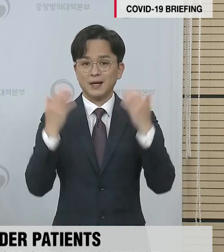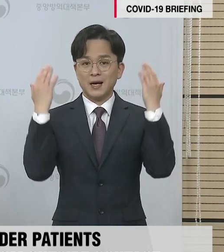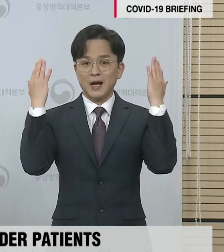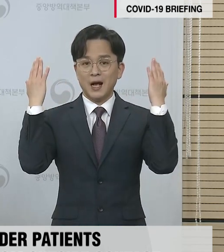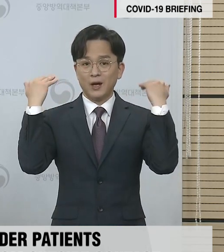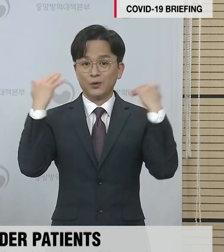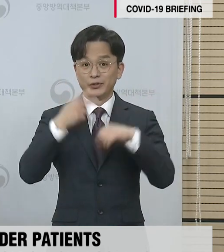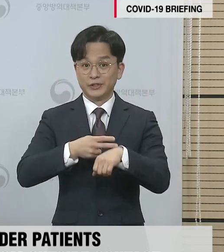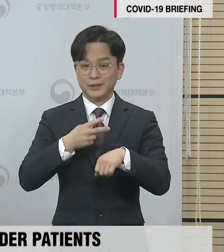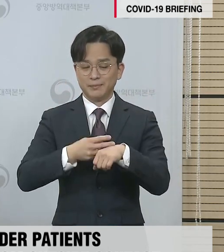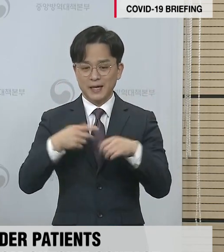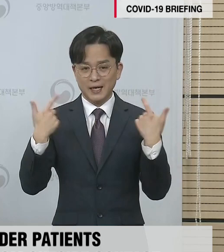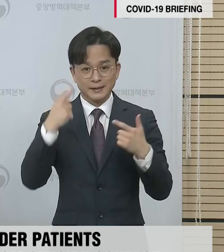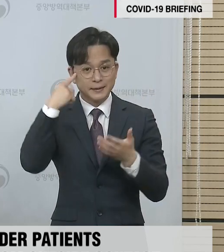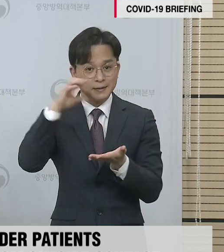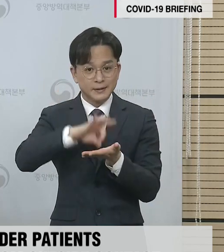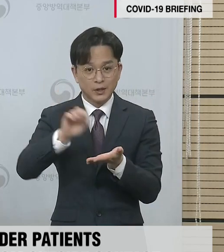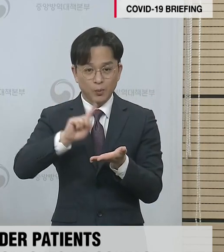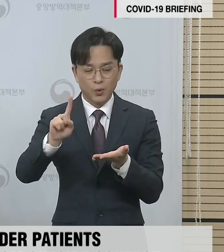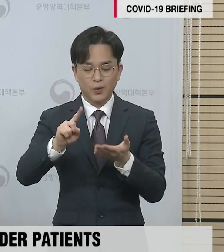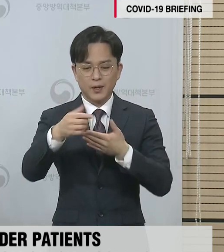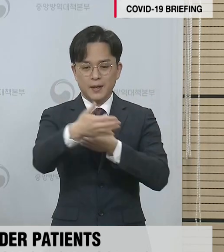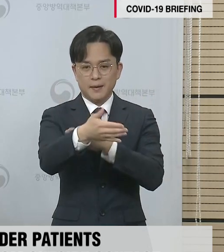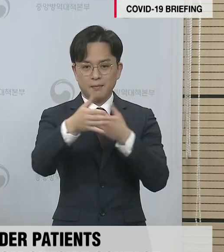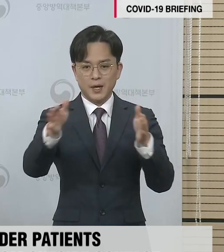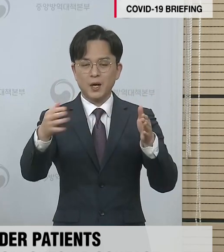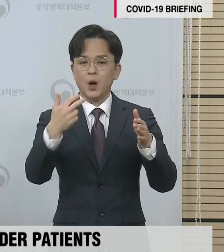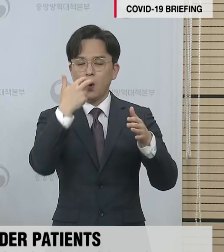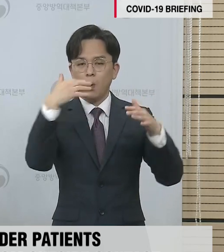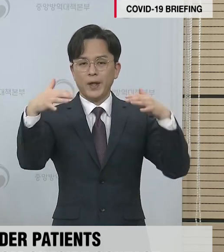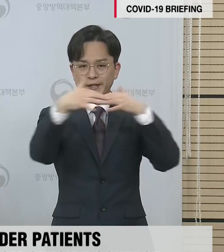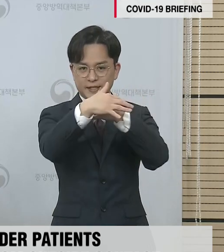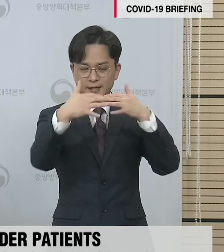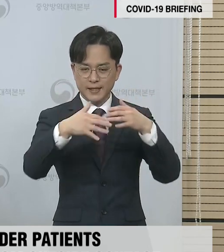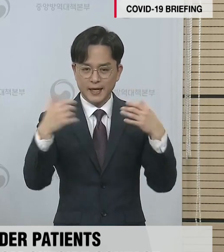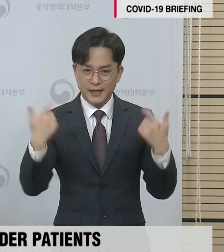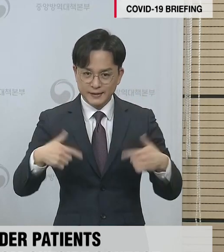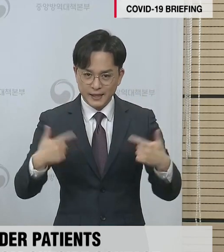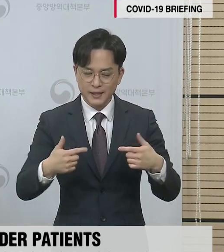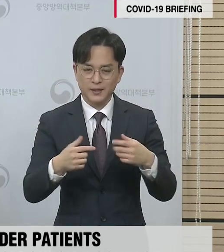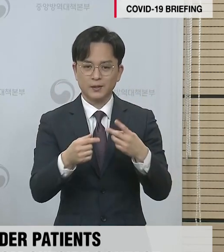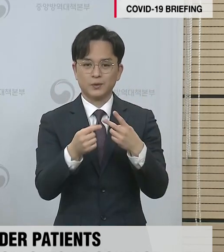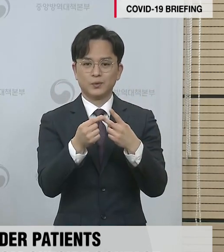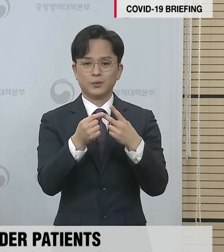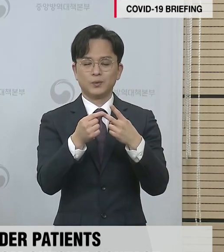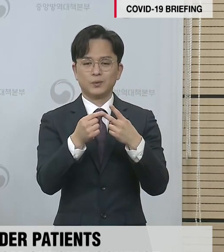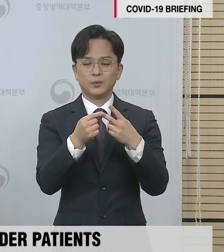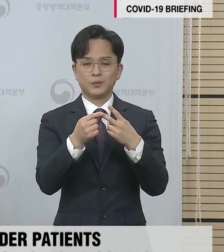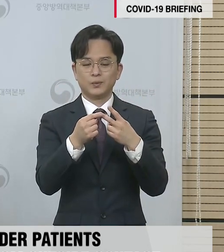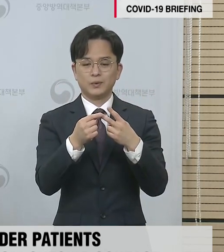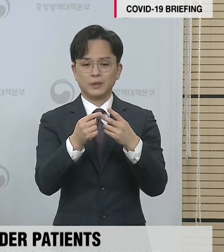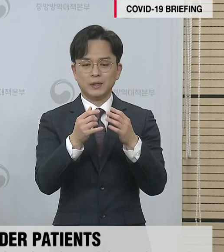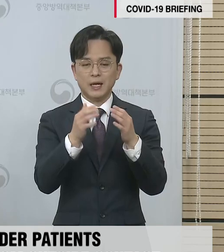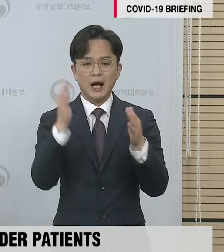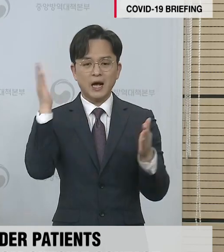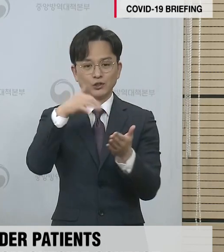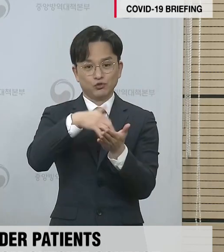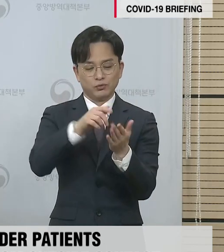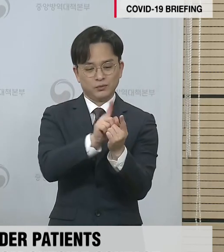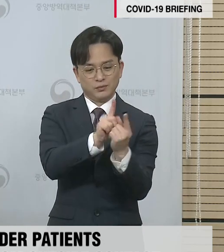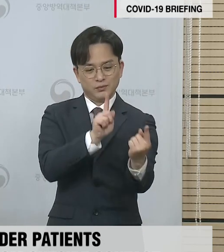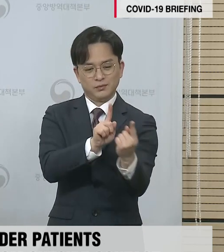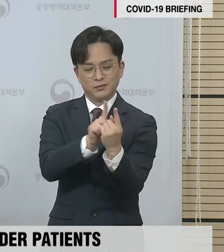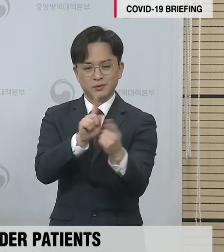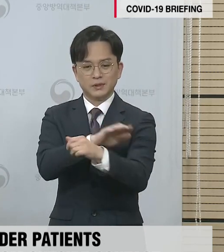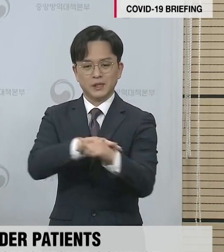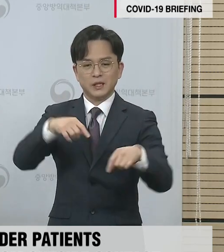possible. And at schools, it is very important to reduce the overcrowdedness as well as carrying out ventilation on a regular